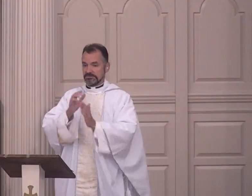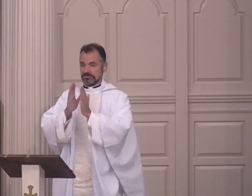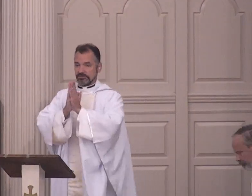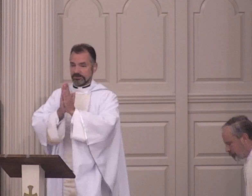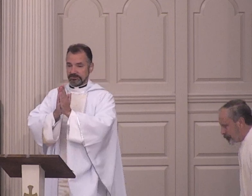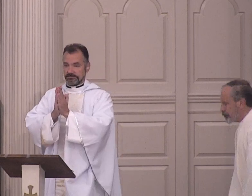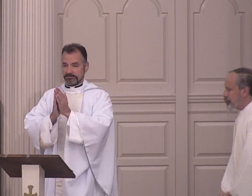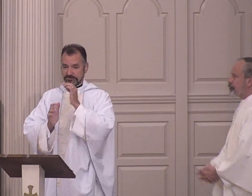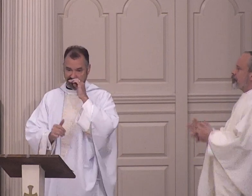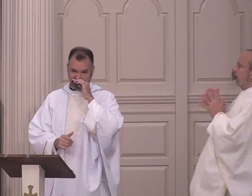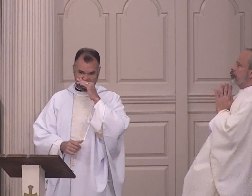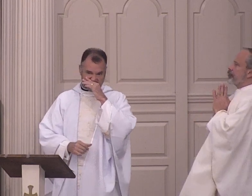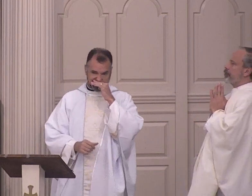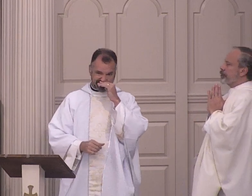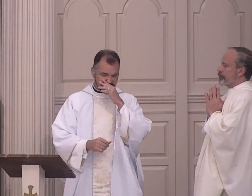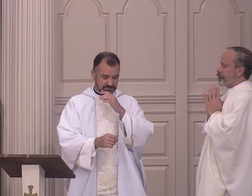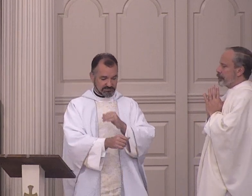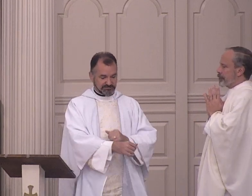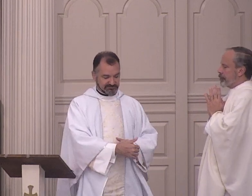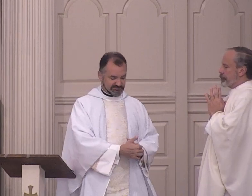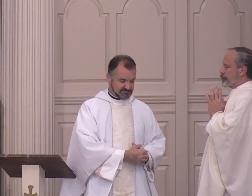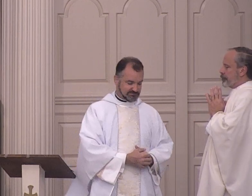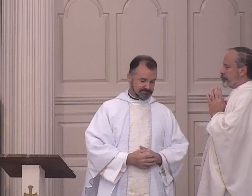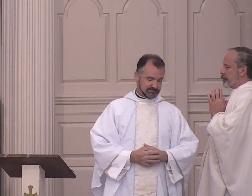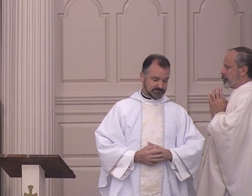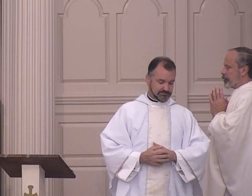Let us pray.